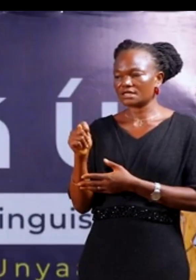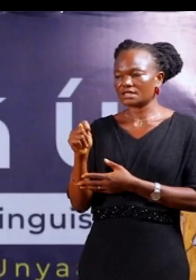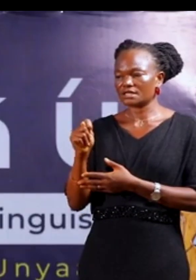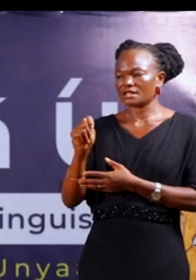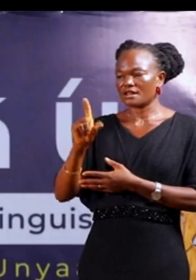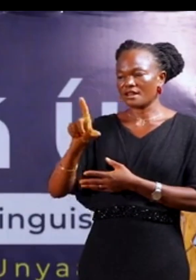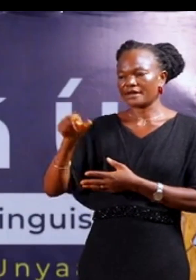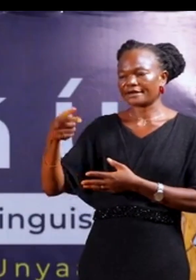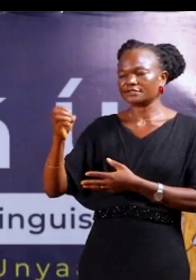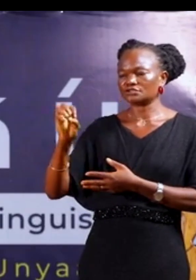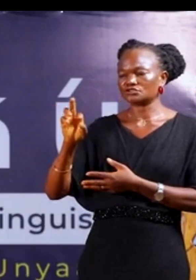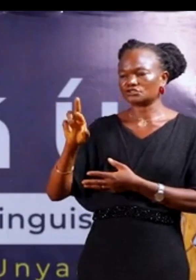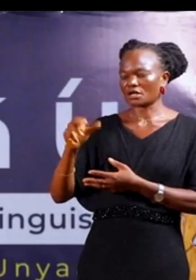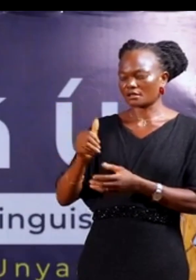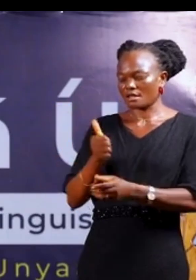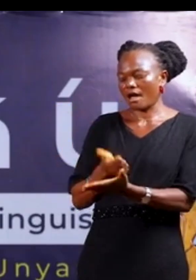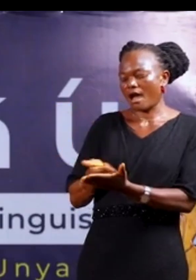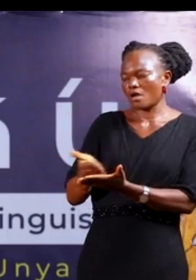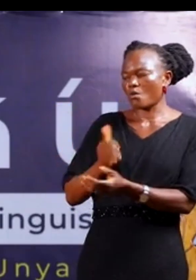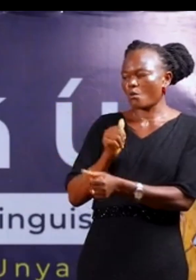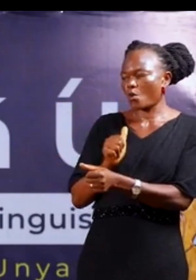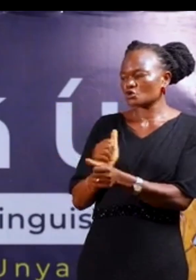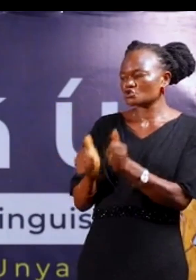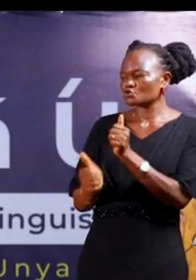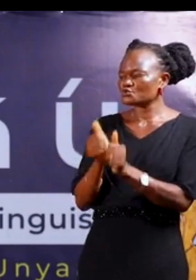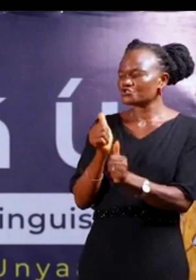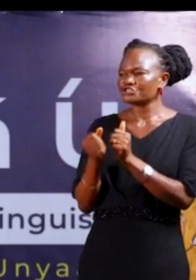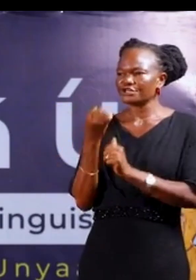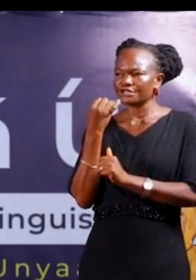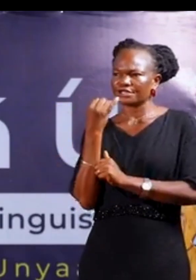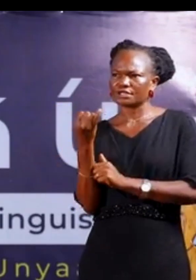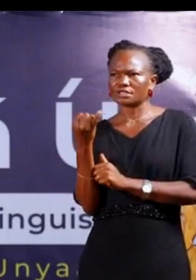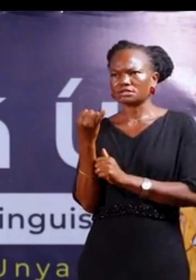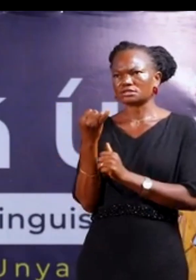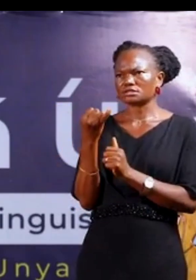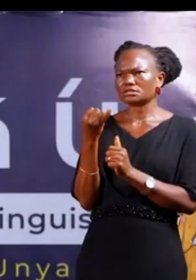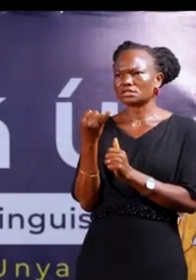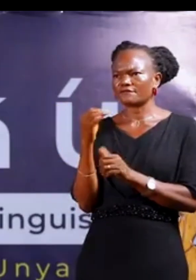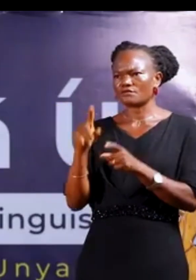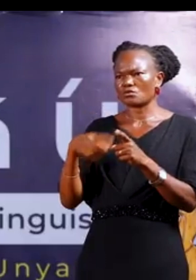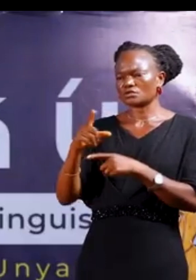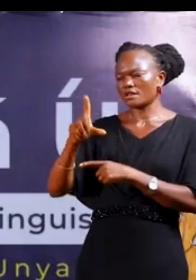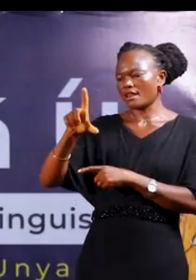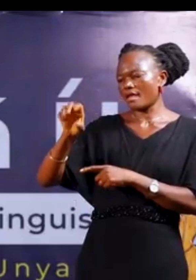Leja, right? Iron works, which I think is phenomenal. If you go to